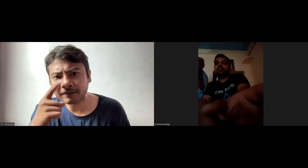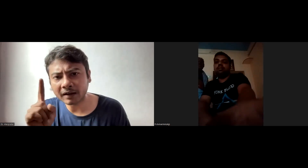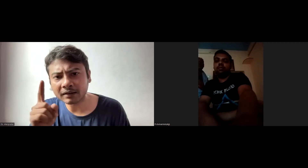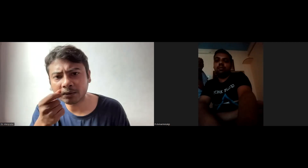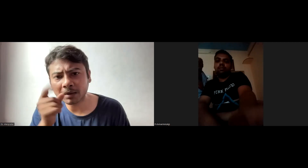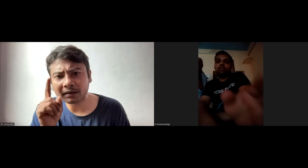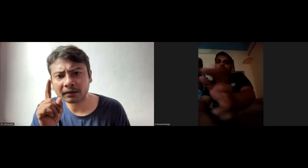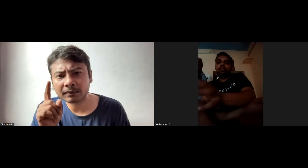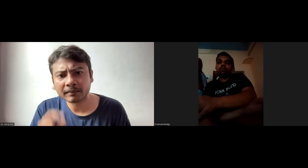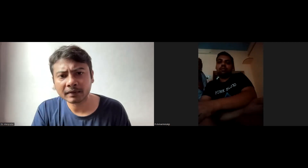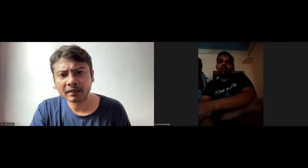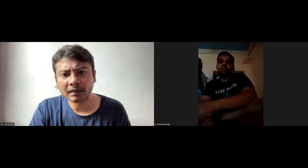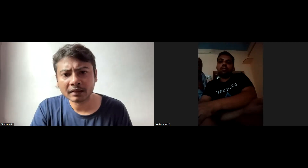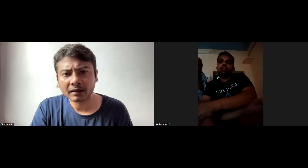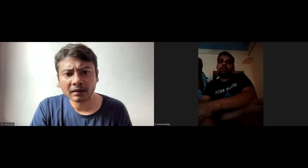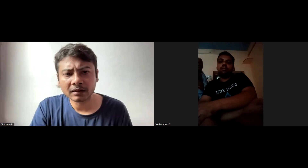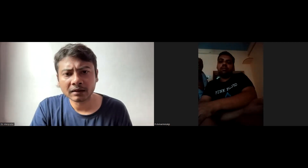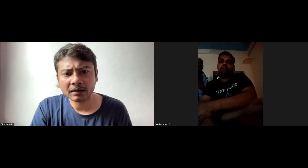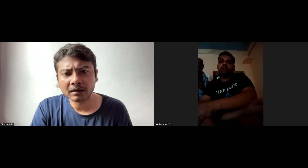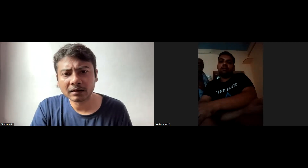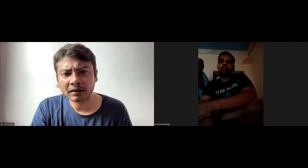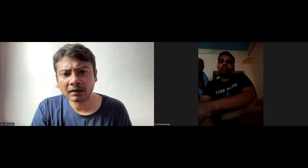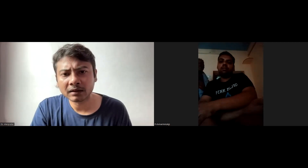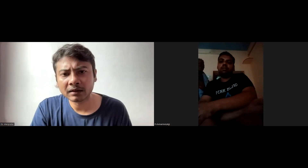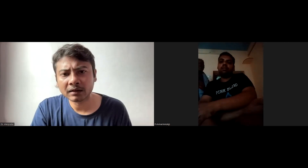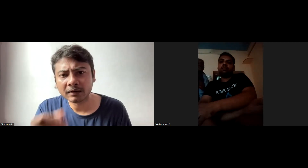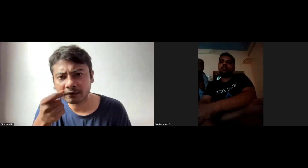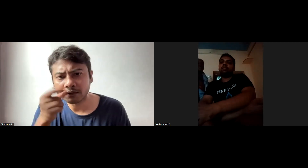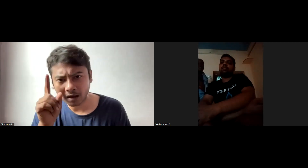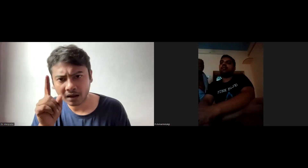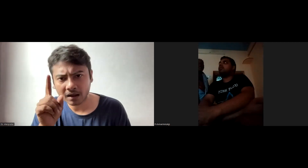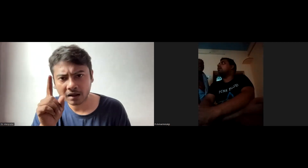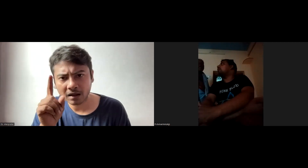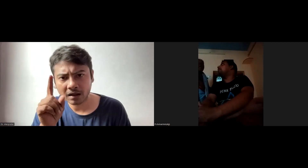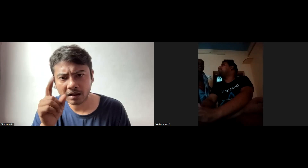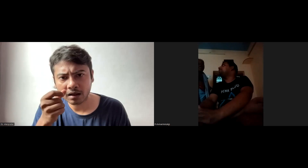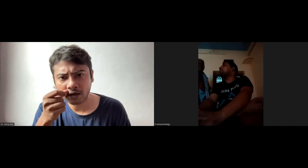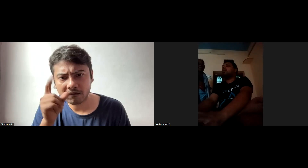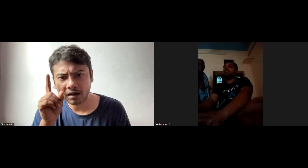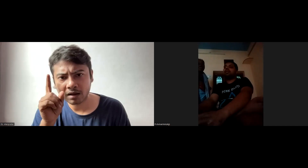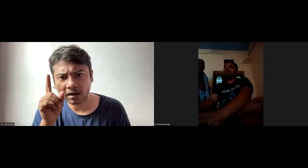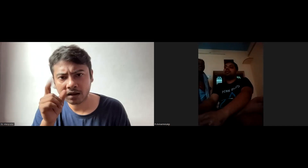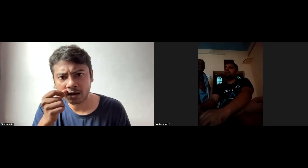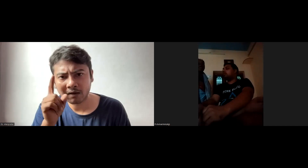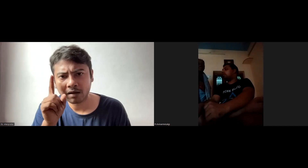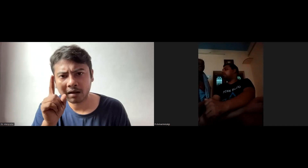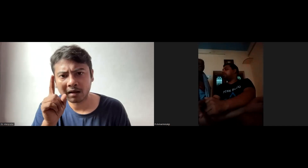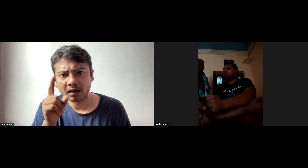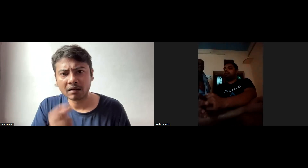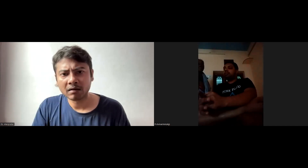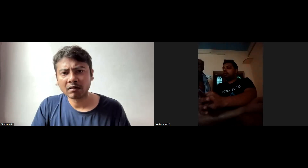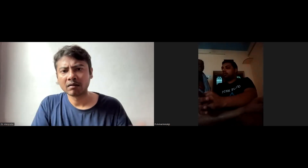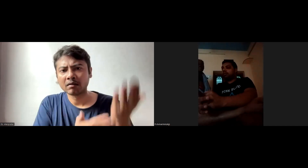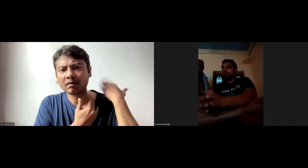I think father or mother? Looks like father to me. He's wearing a veshti and there is a shawl on top.